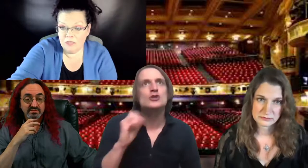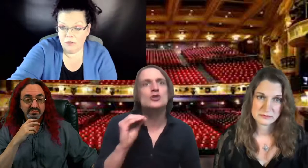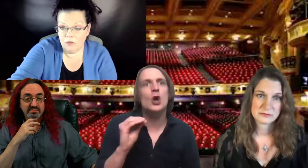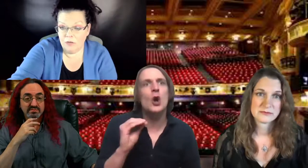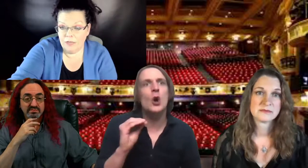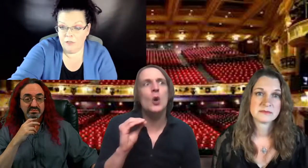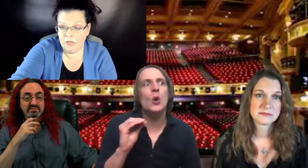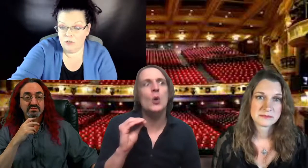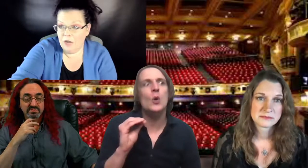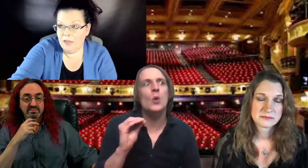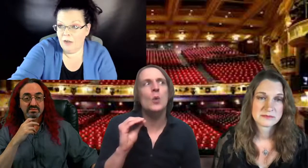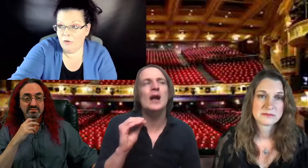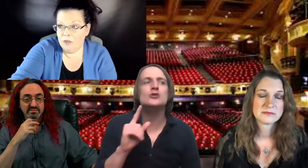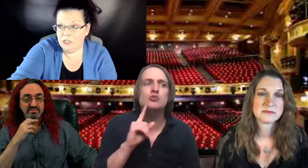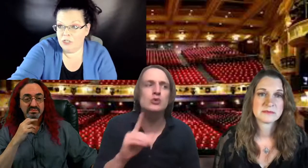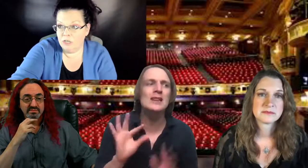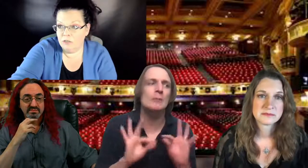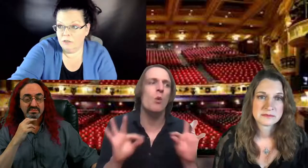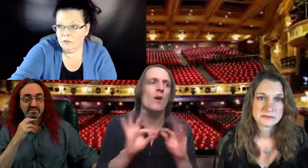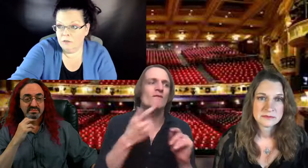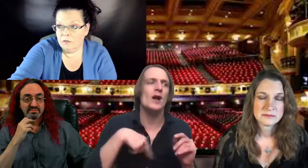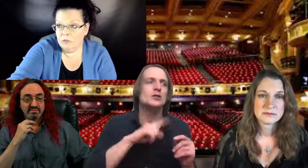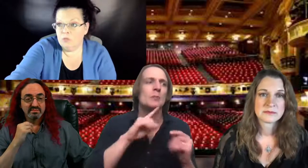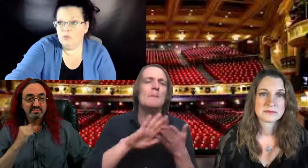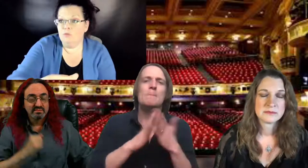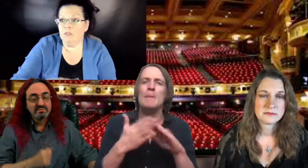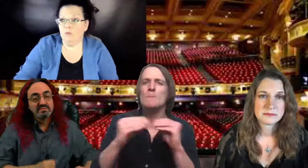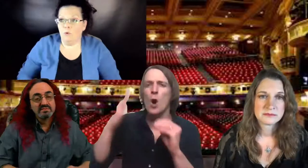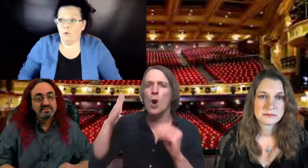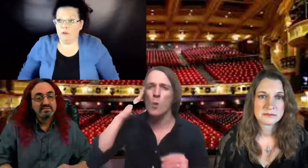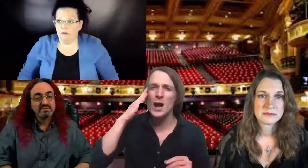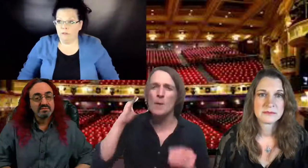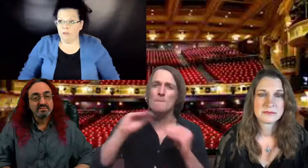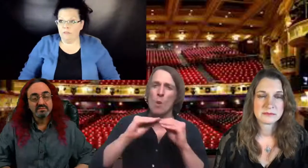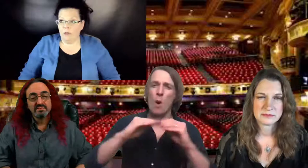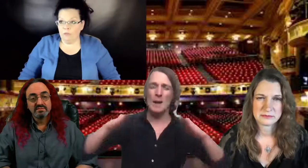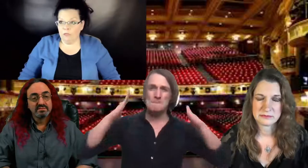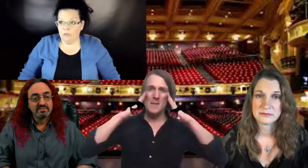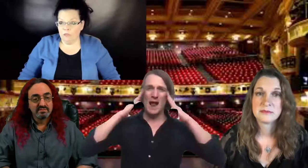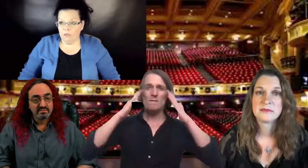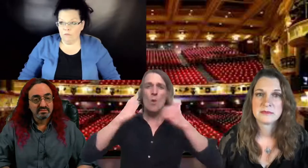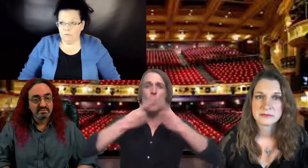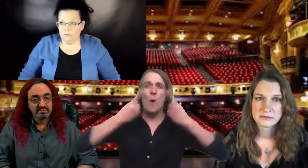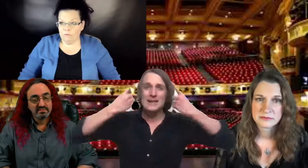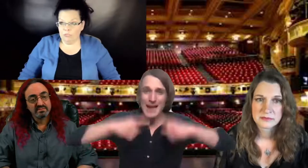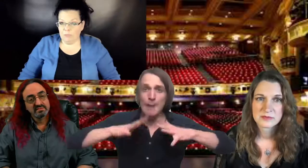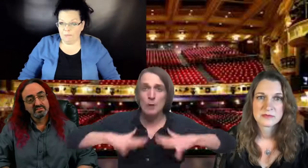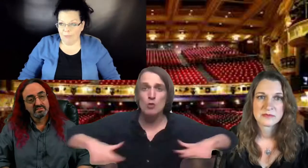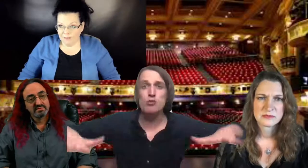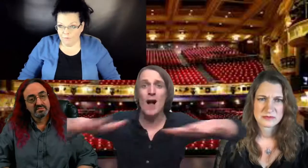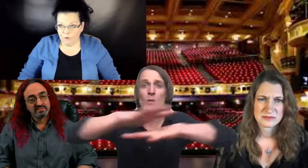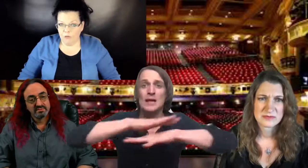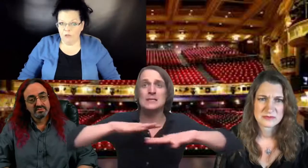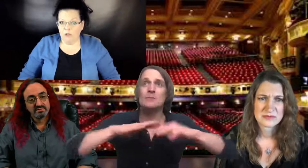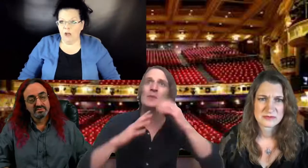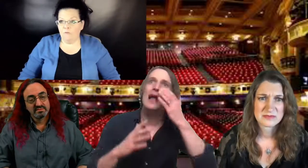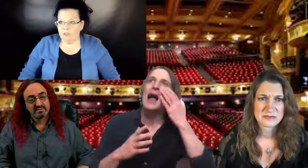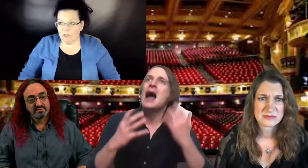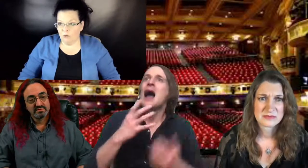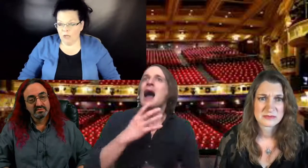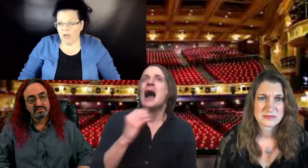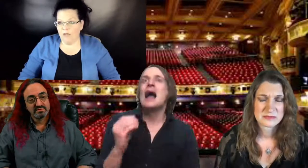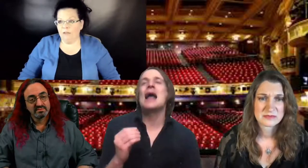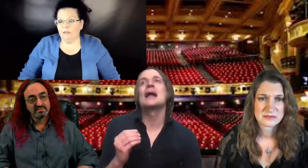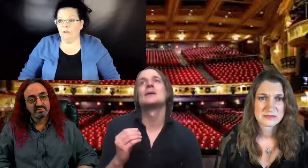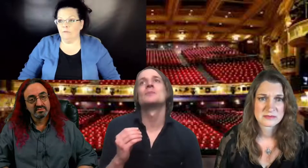to the theater and try out, audition. So it's really important that we just be mindful of